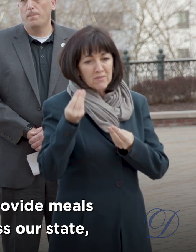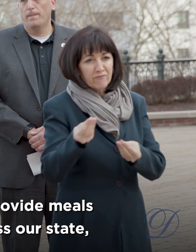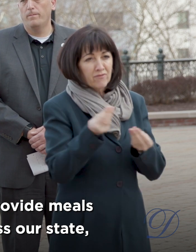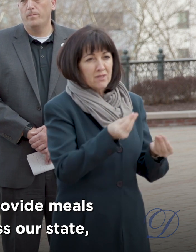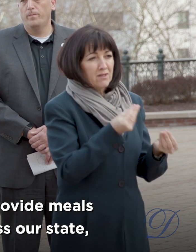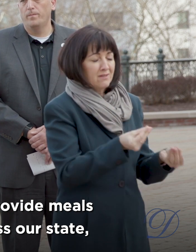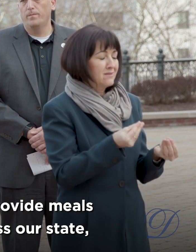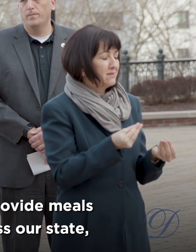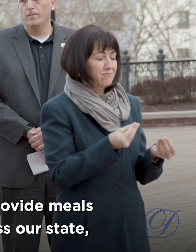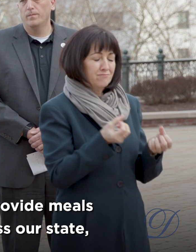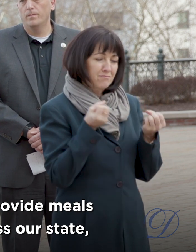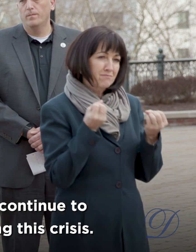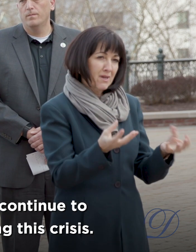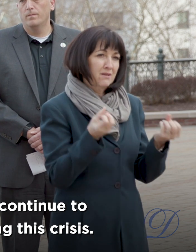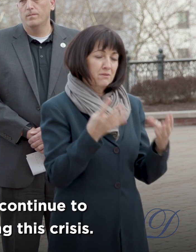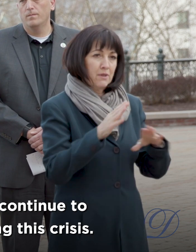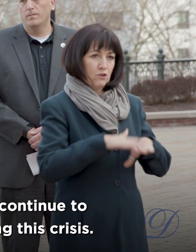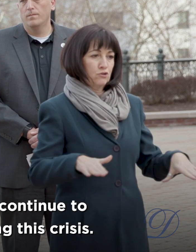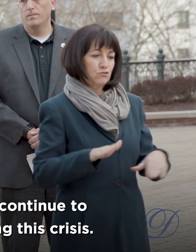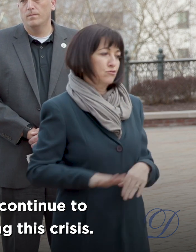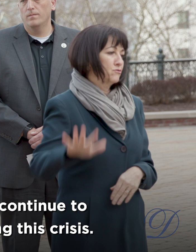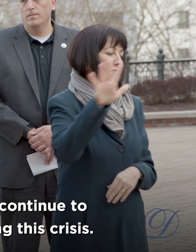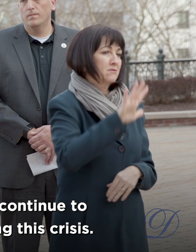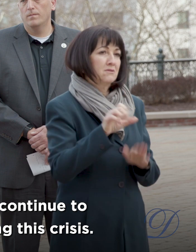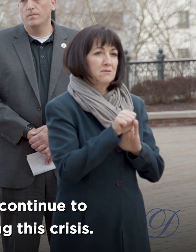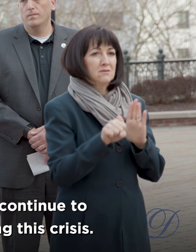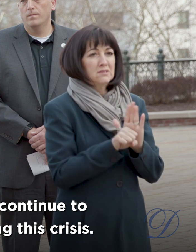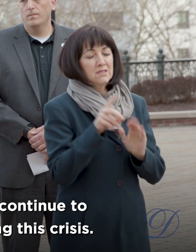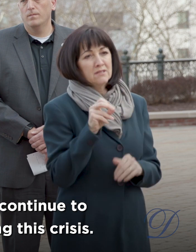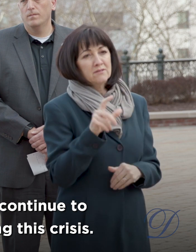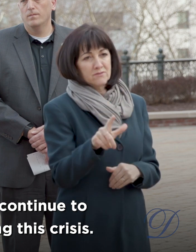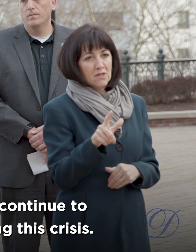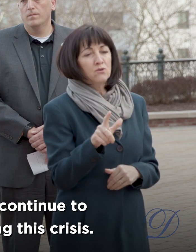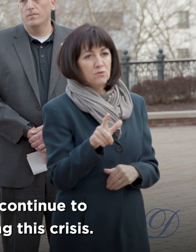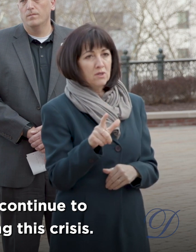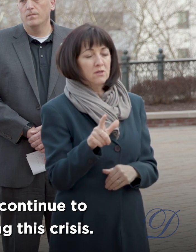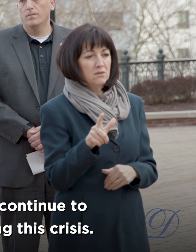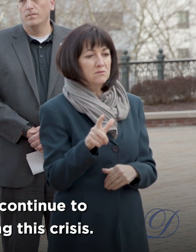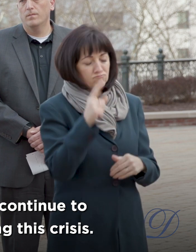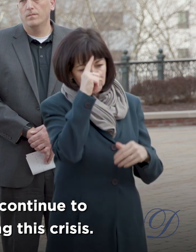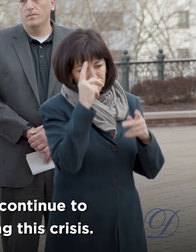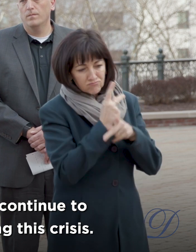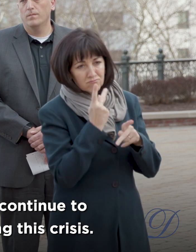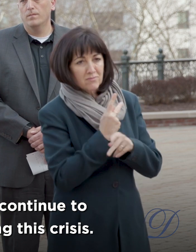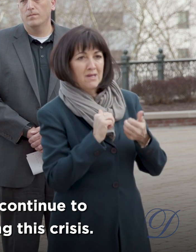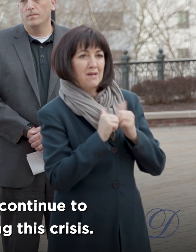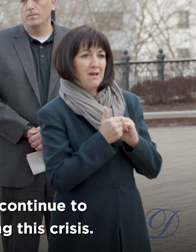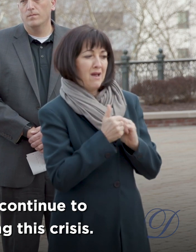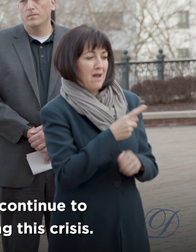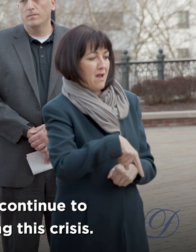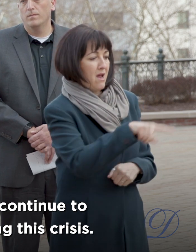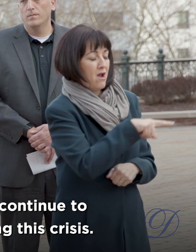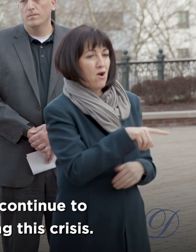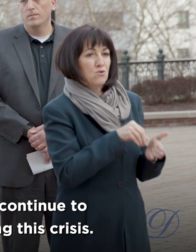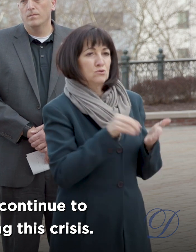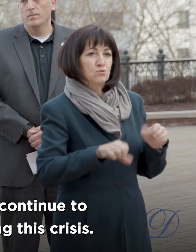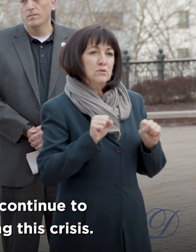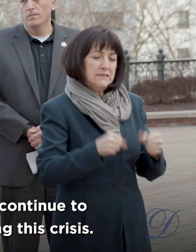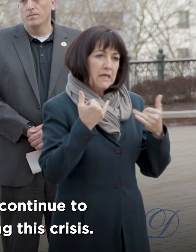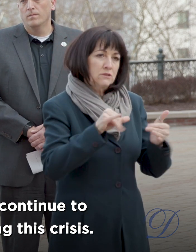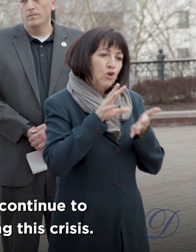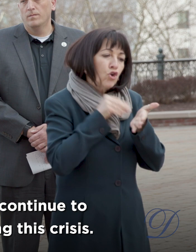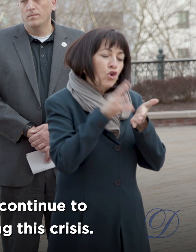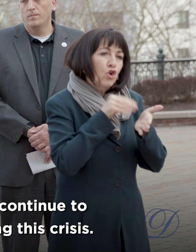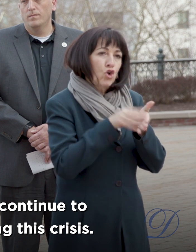thousands of children across our state and to find a way for them to continue to have those students learn during this